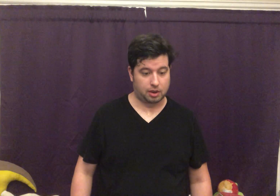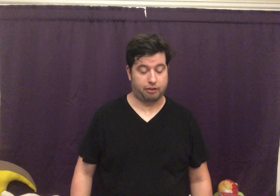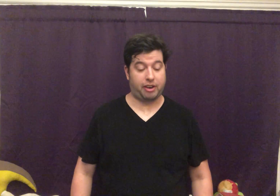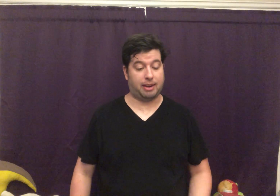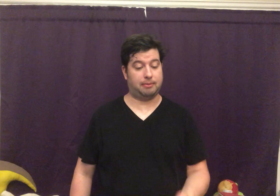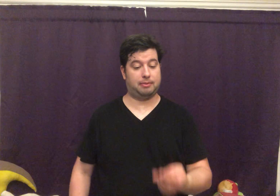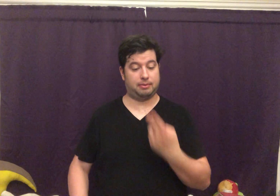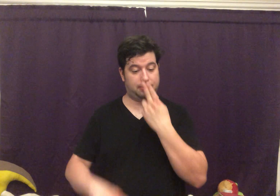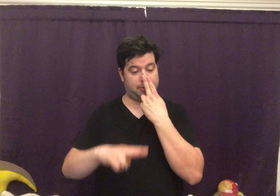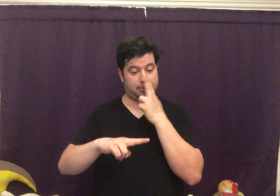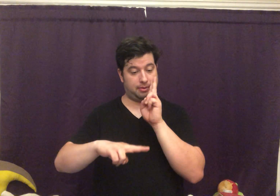Fun.